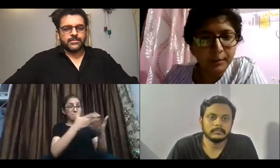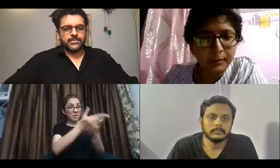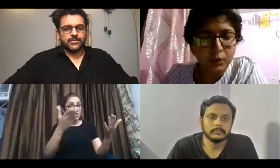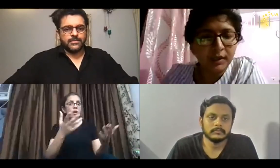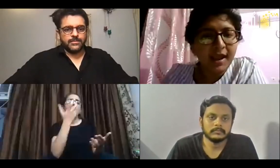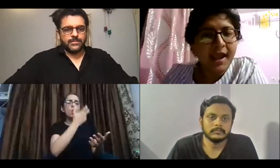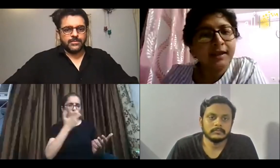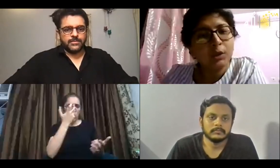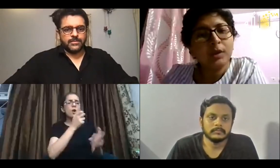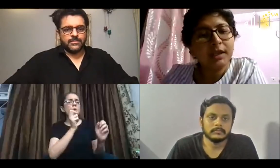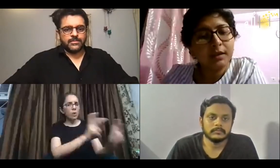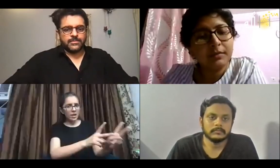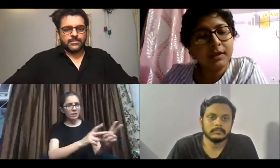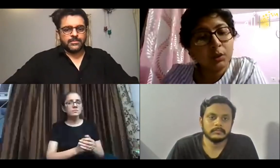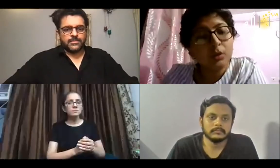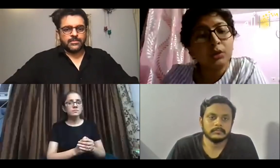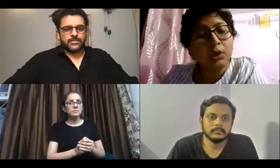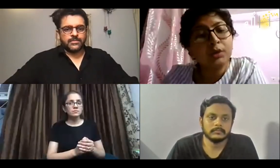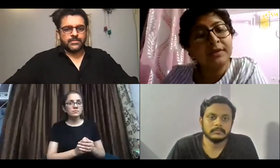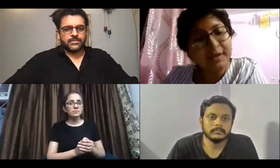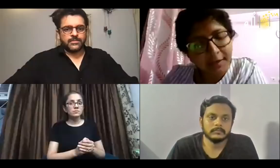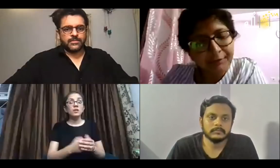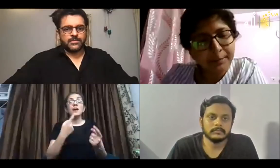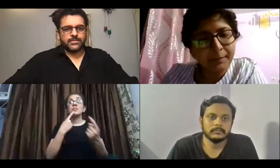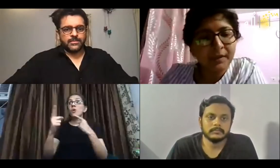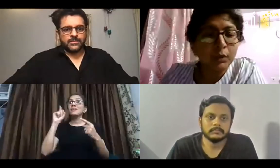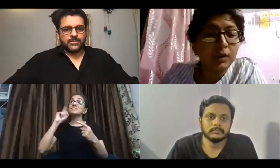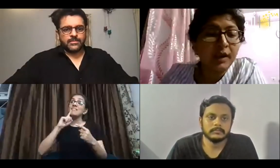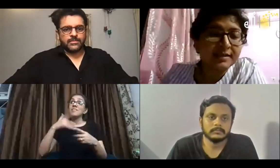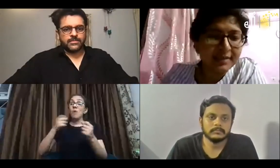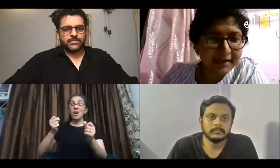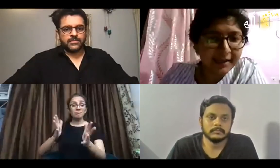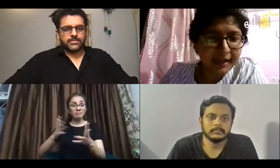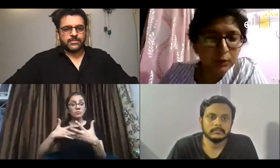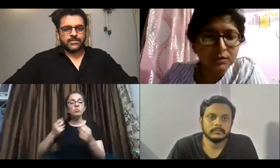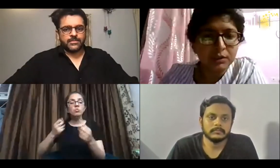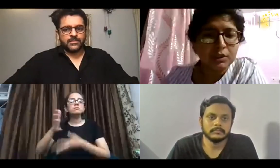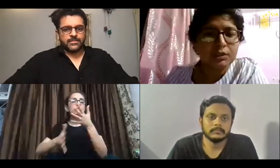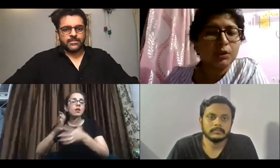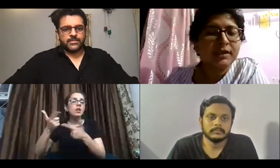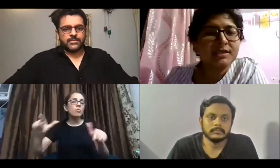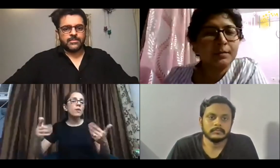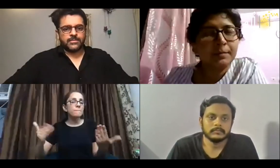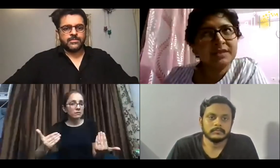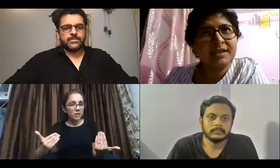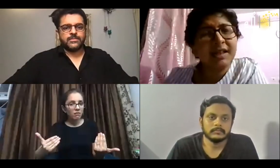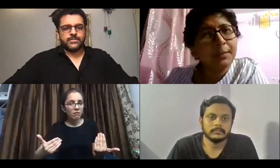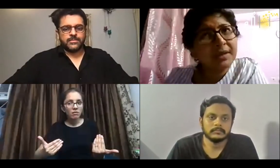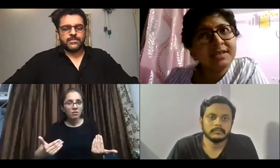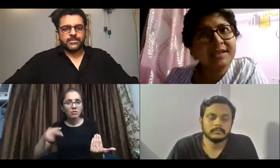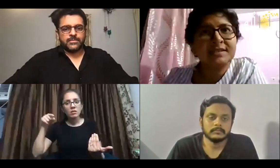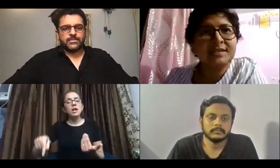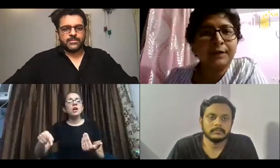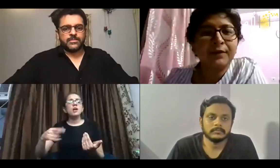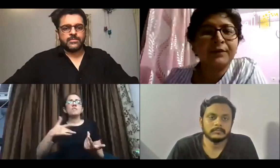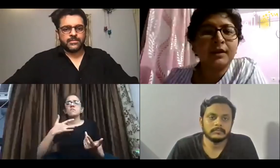oral mode, and when you talk with deaf people, you can sign language. So it is basically